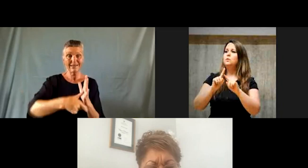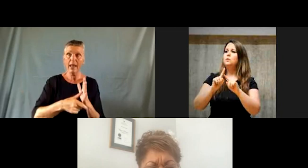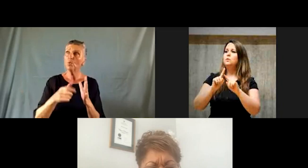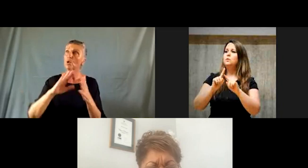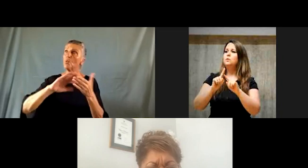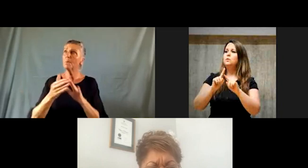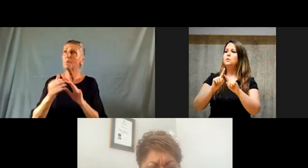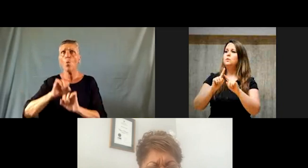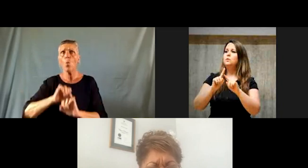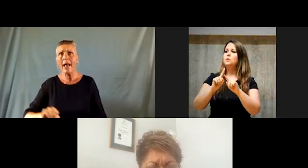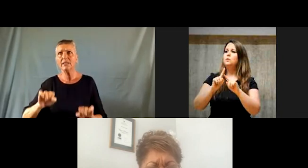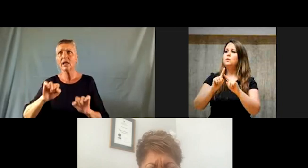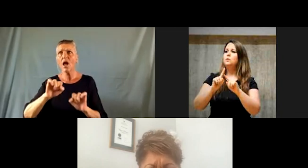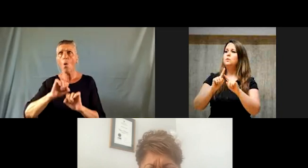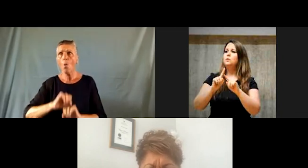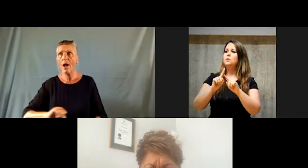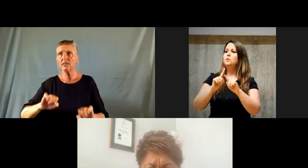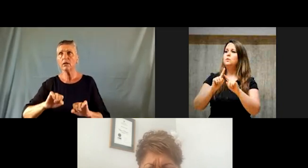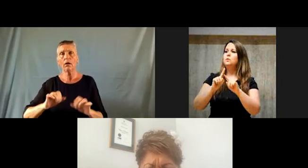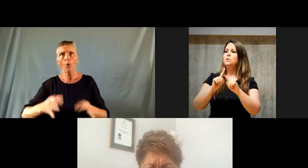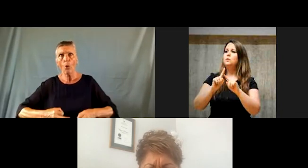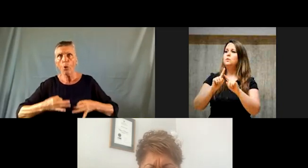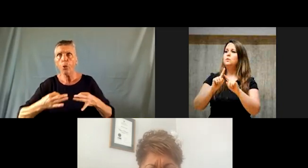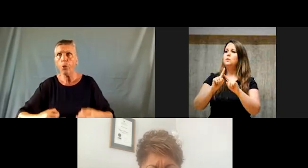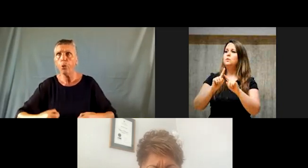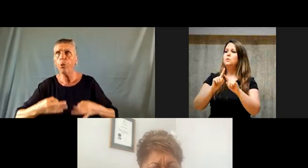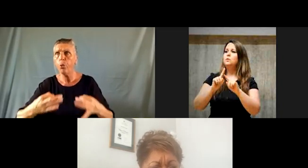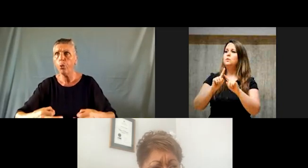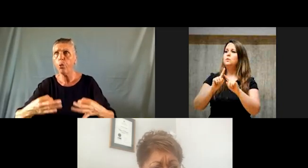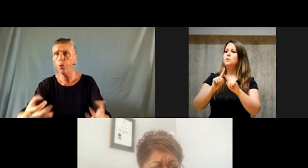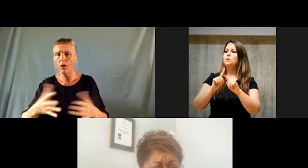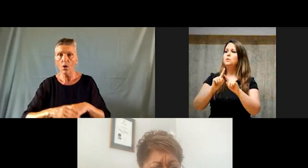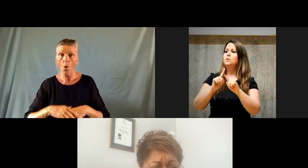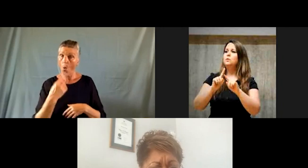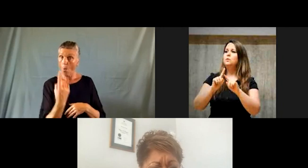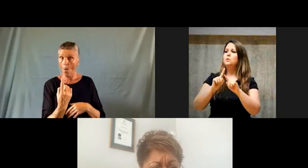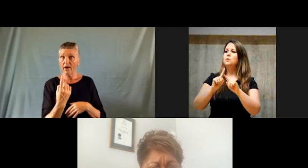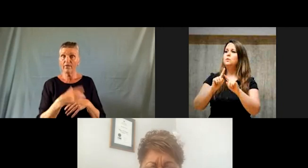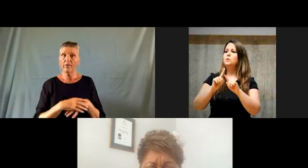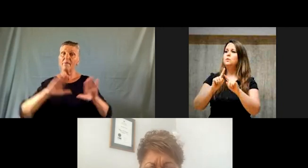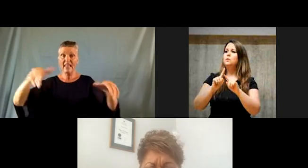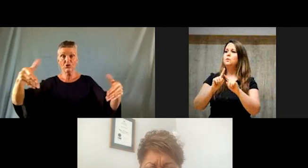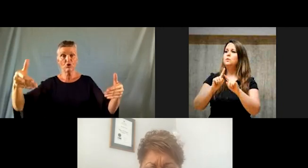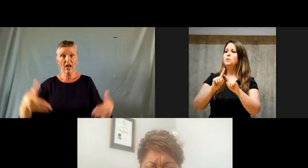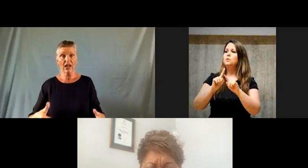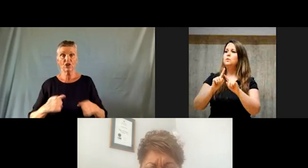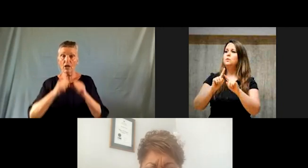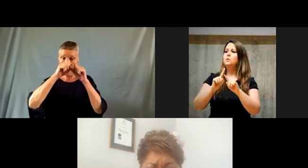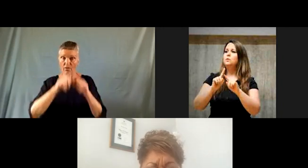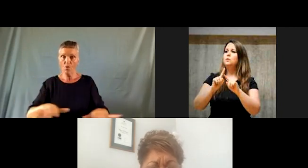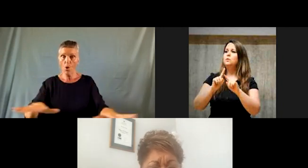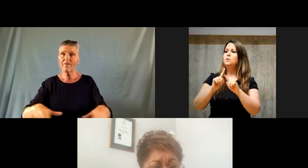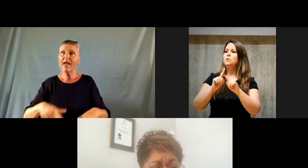waiting for, and they were long overdue. Of course, one being the introduction and rollout of Enabling